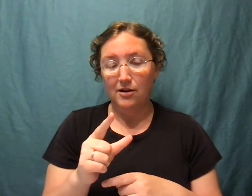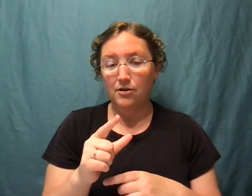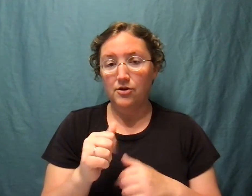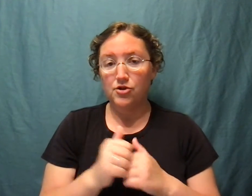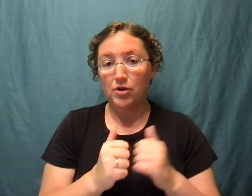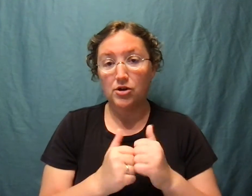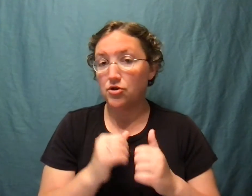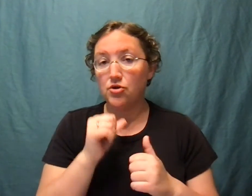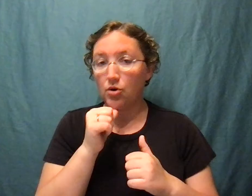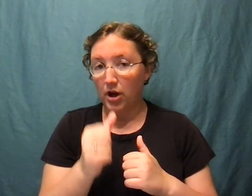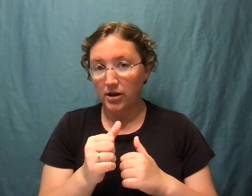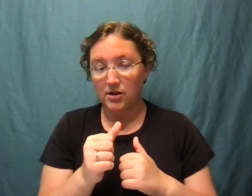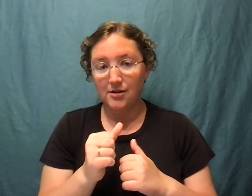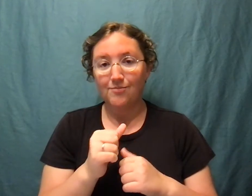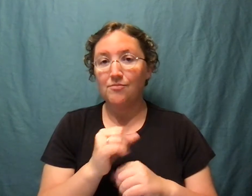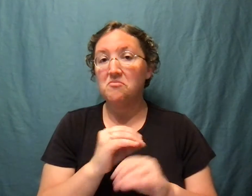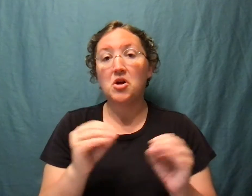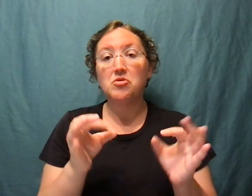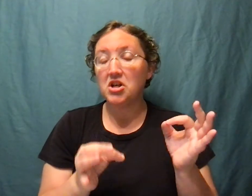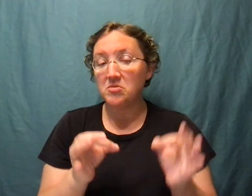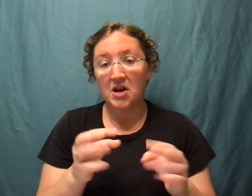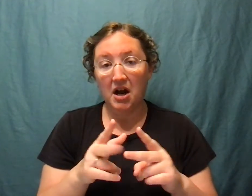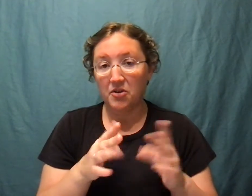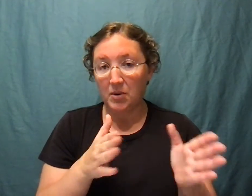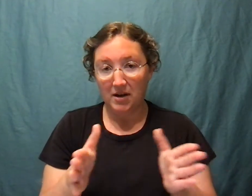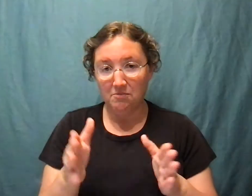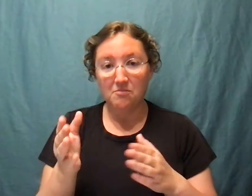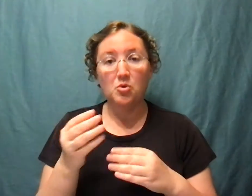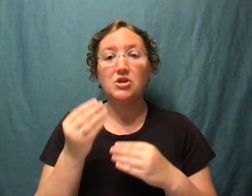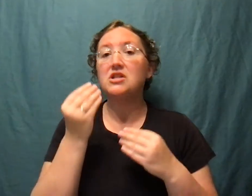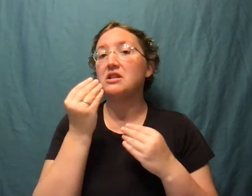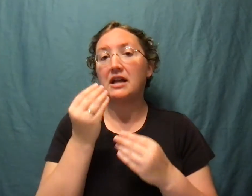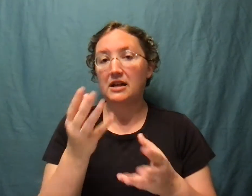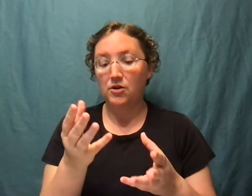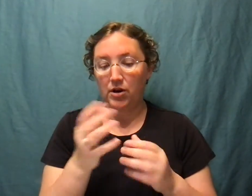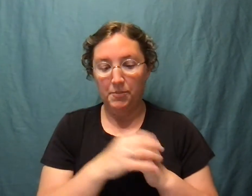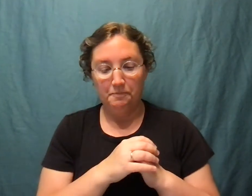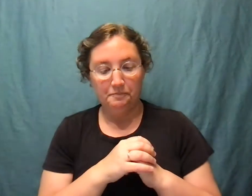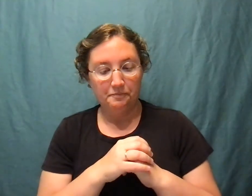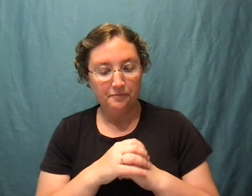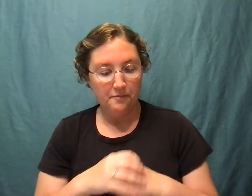ASL structures or not. No judgment either way. We're just letting you know.